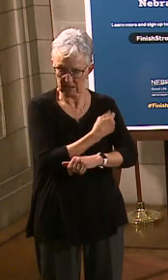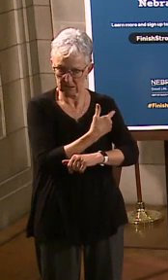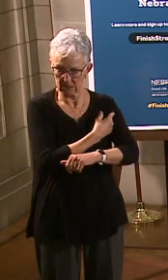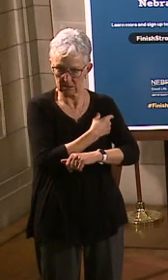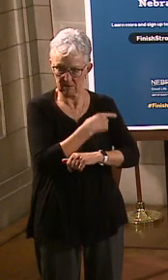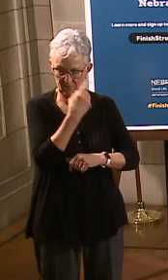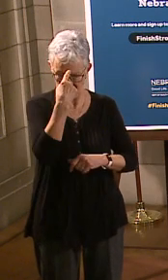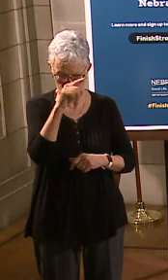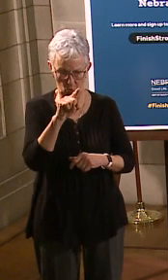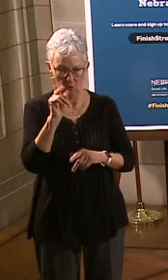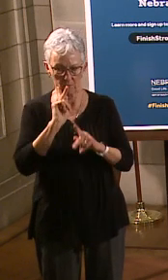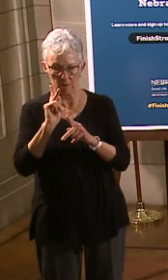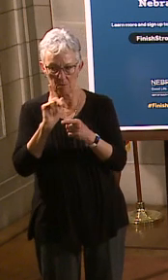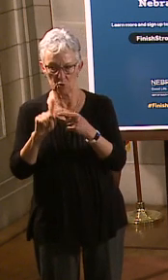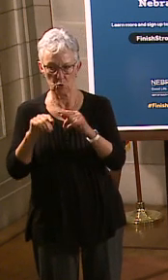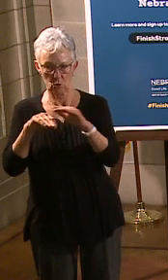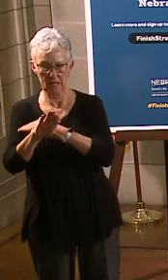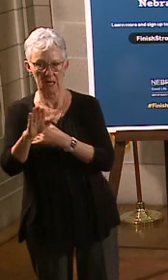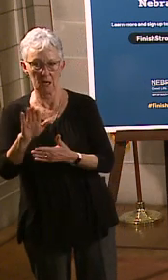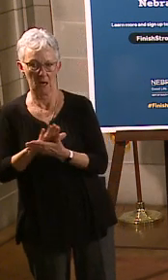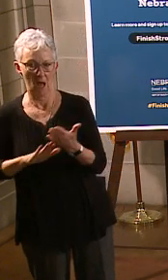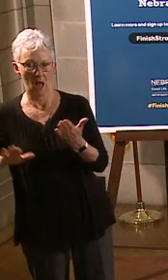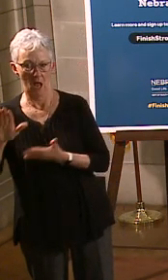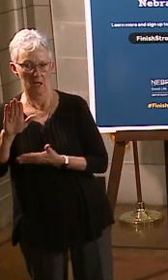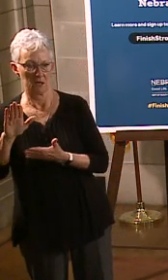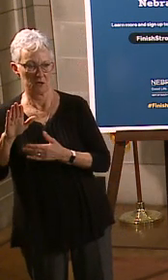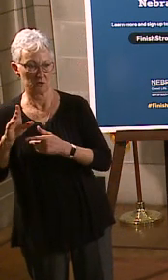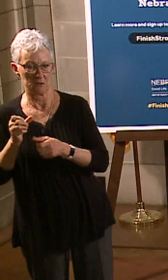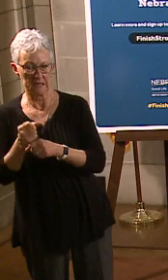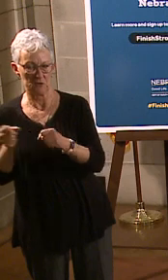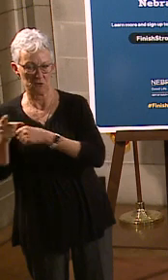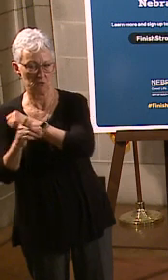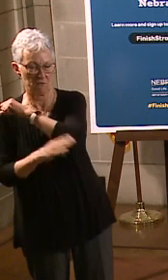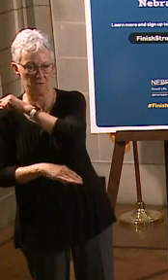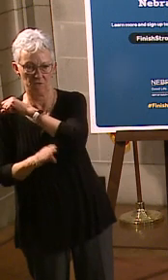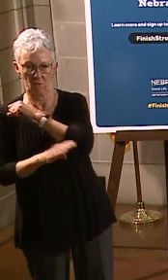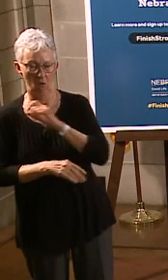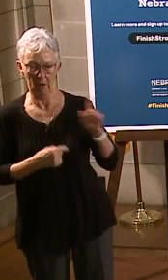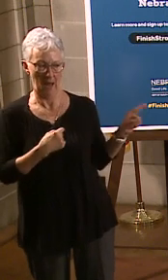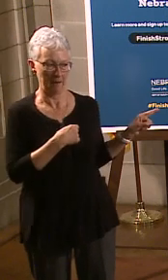against any sort of mandate with regard to vaccines for our college students.